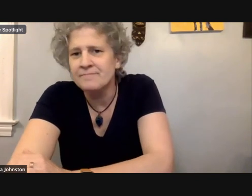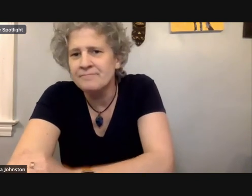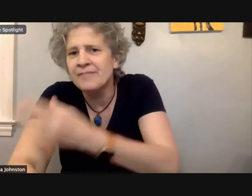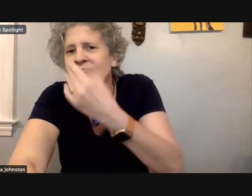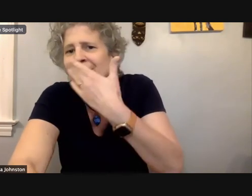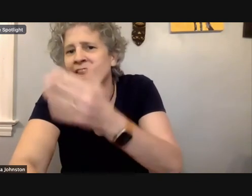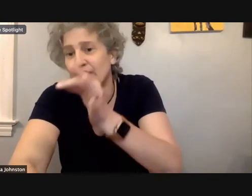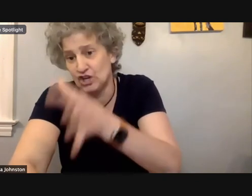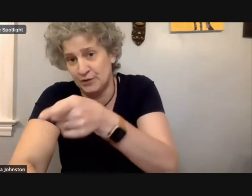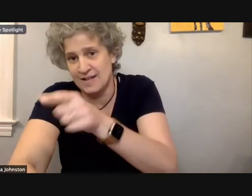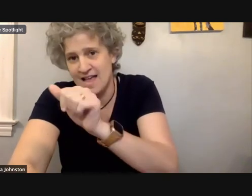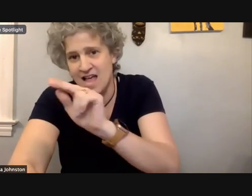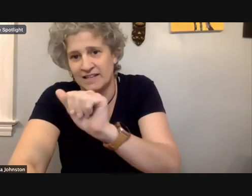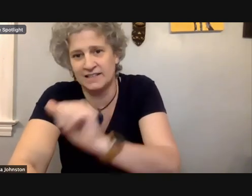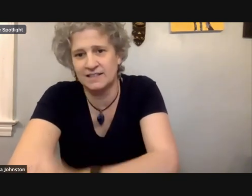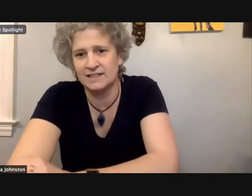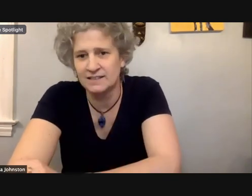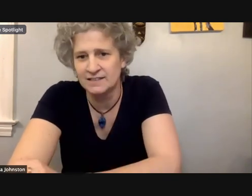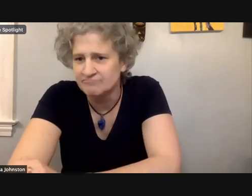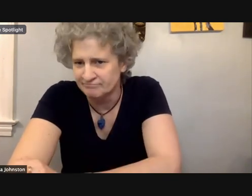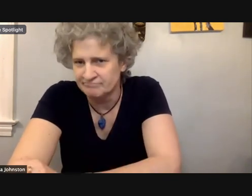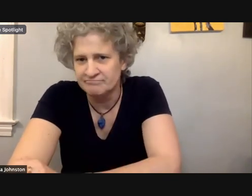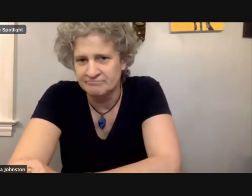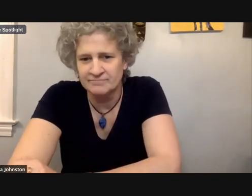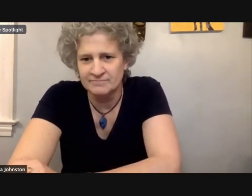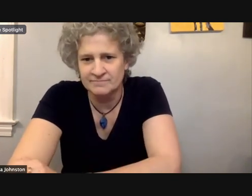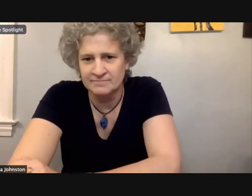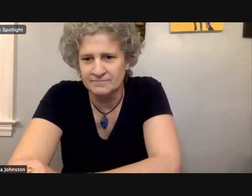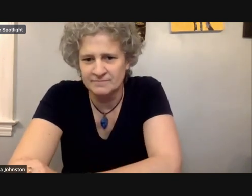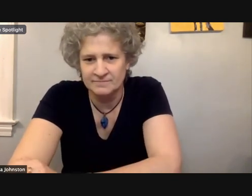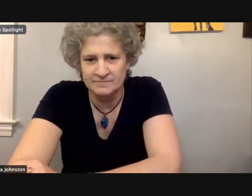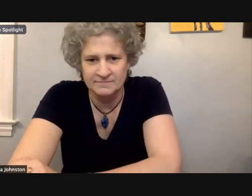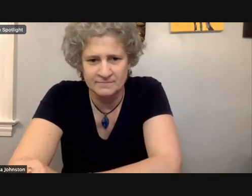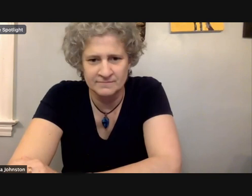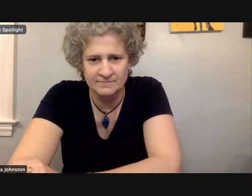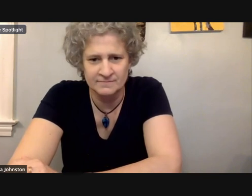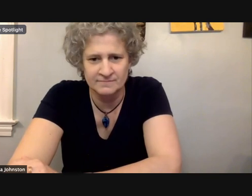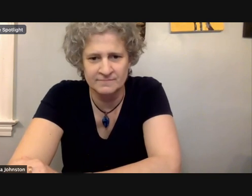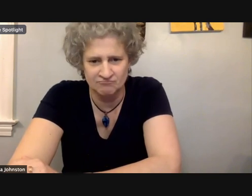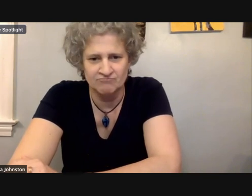thank you guys so much for being here this evening. We really appreciate you joining us.